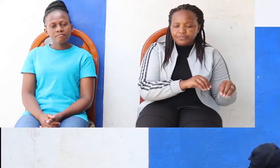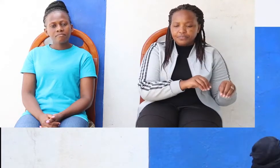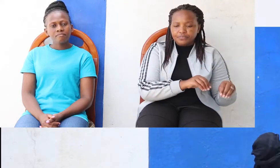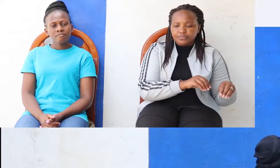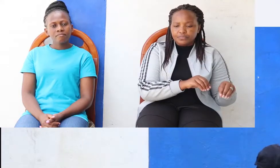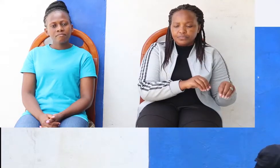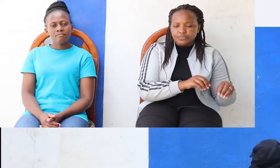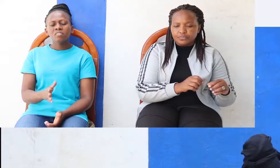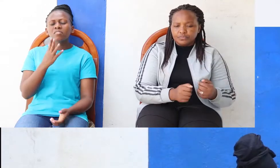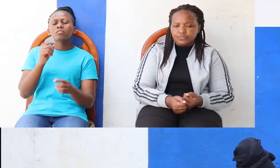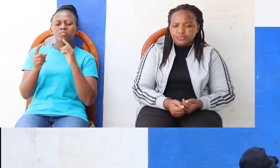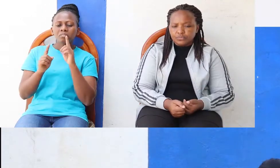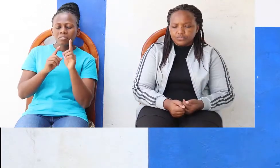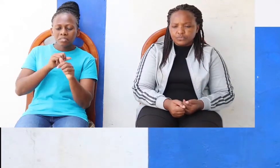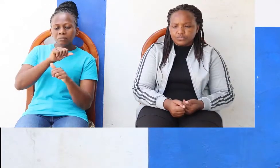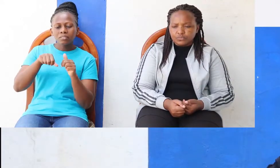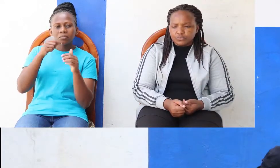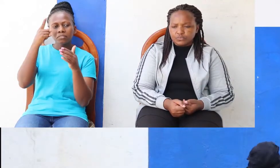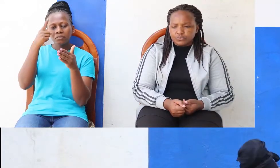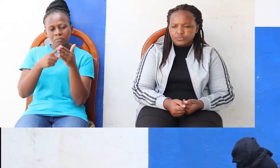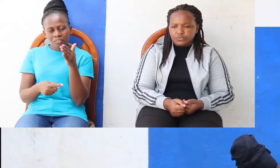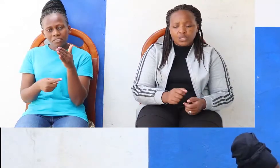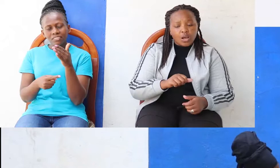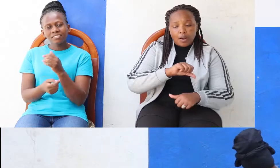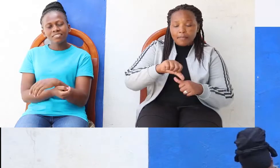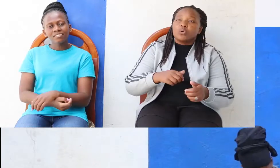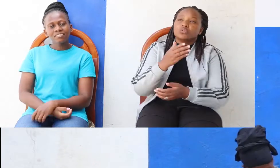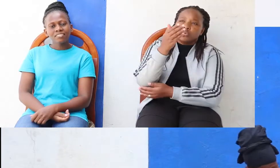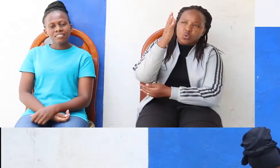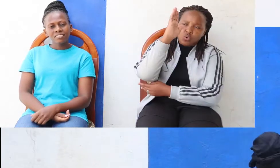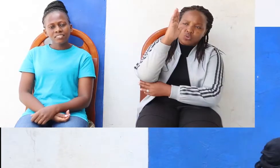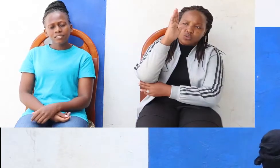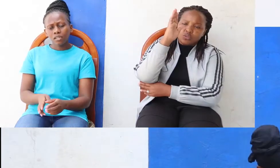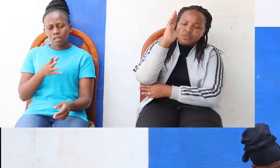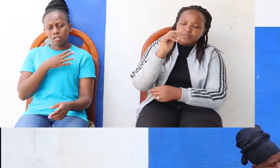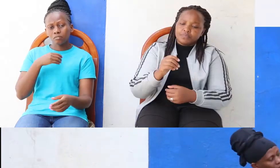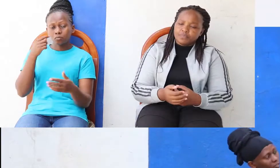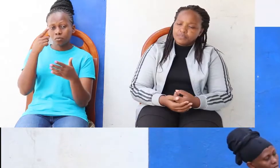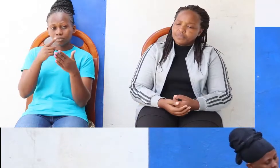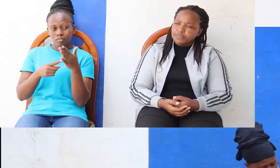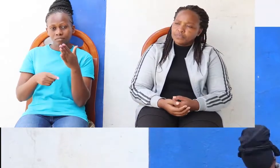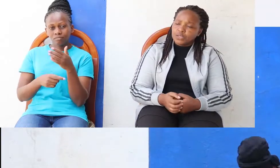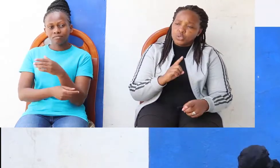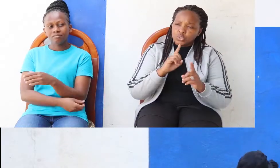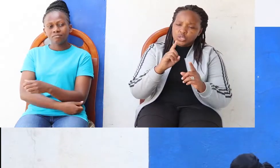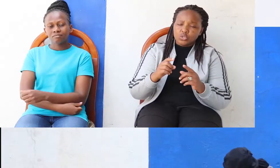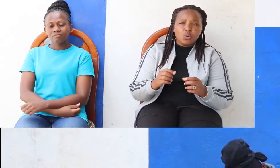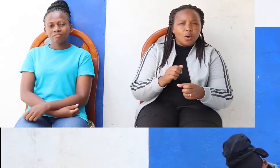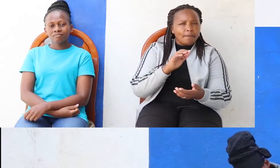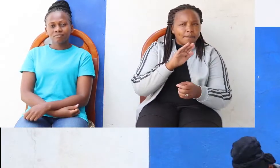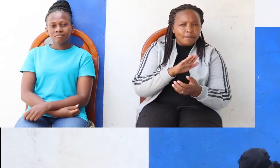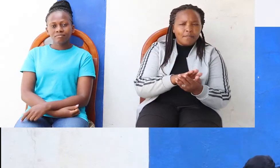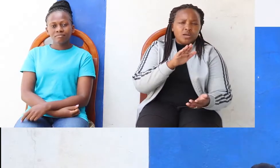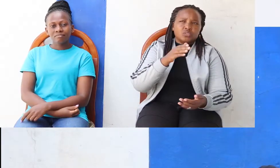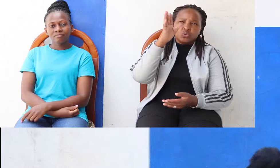You want to talk to me about what? About God. And what? I want to tell you how much God loves